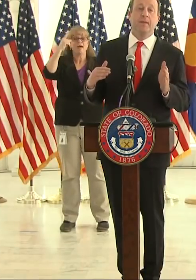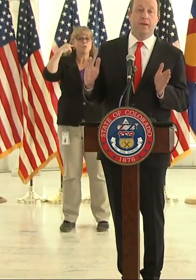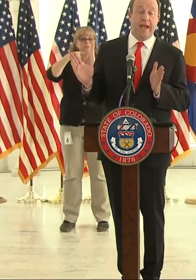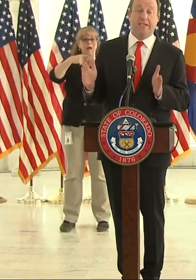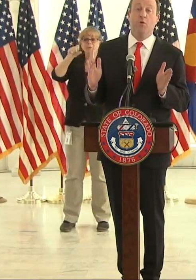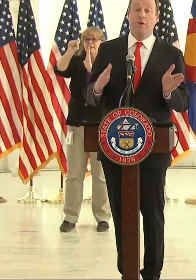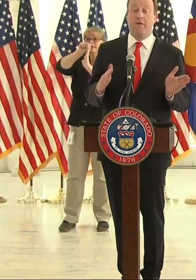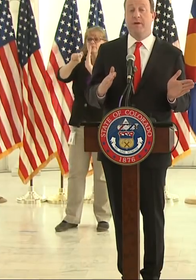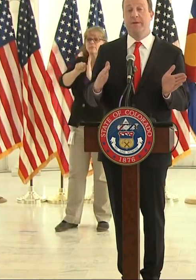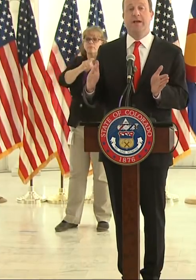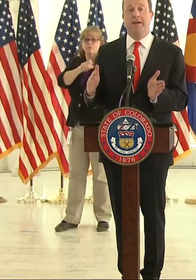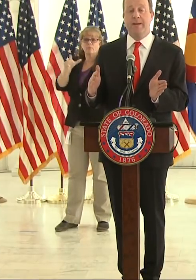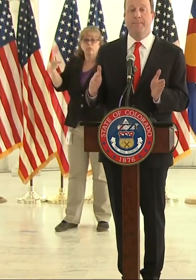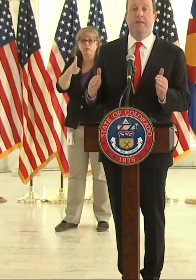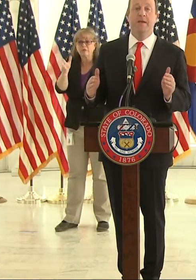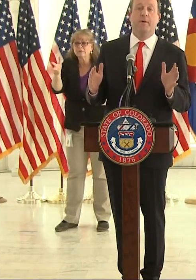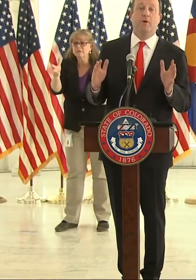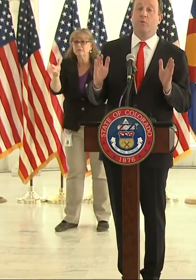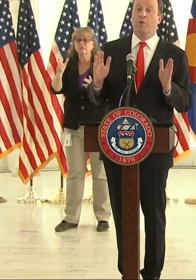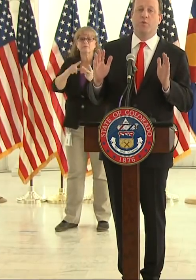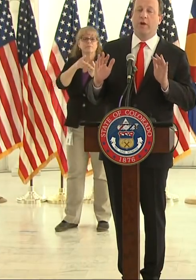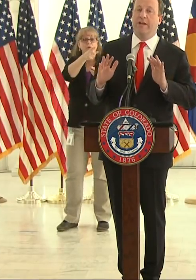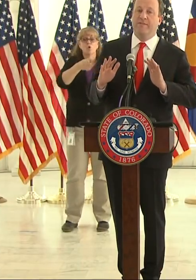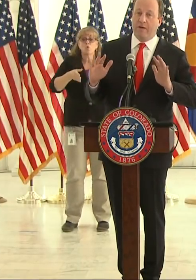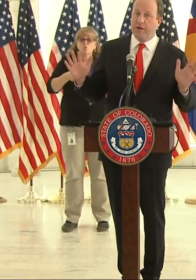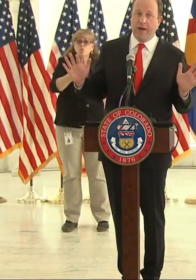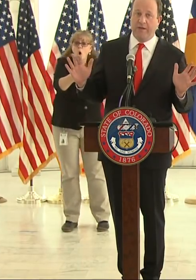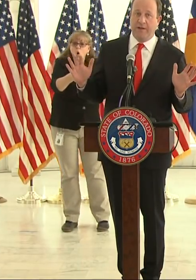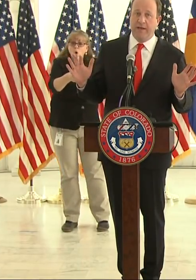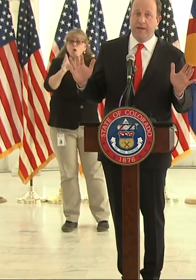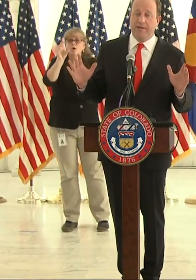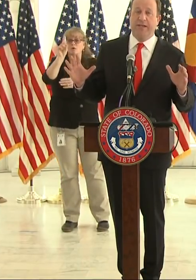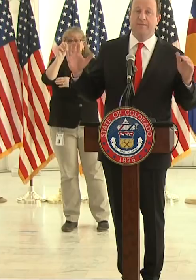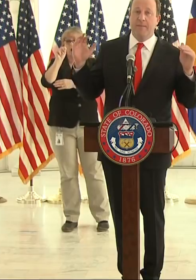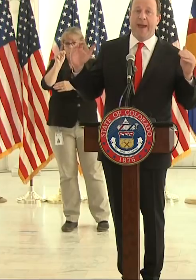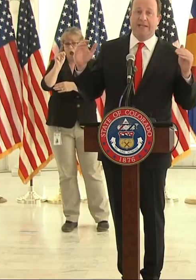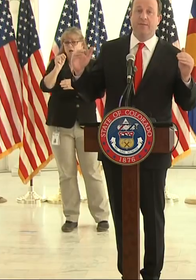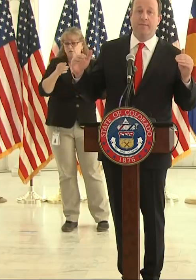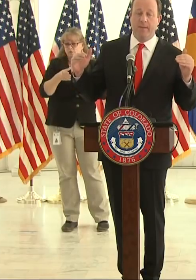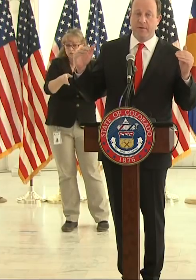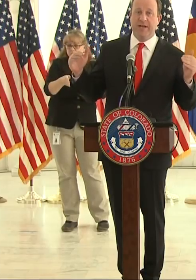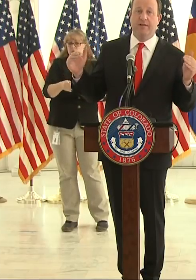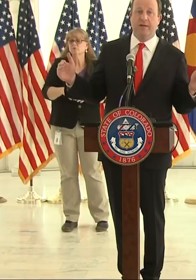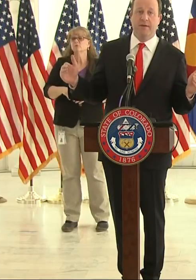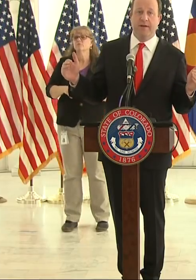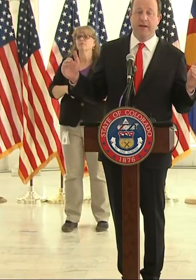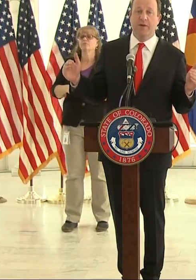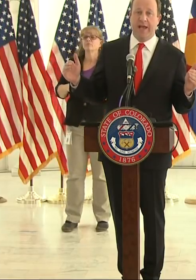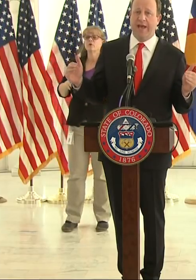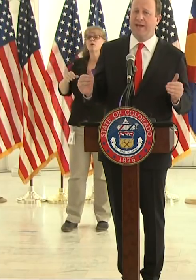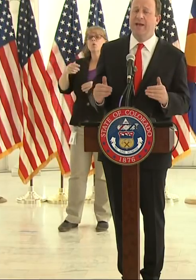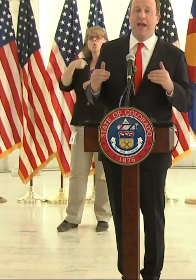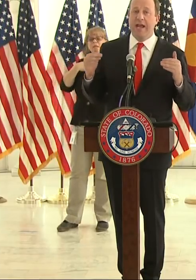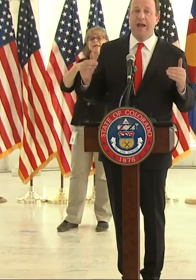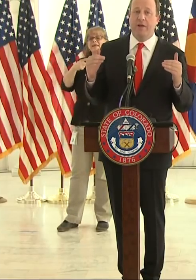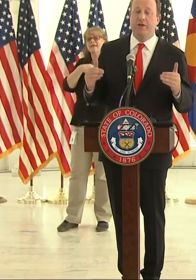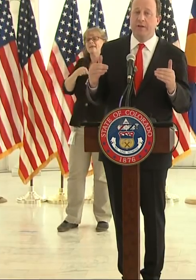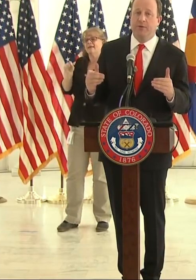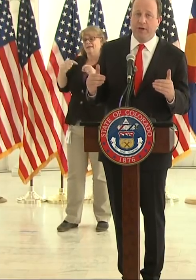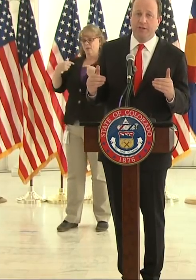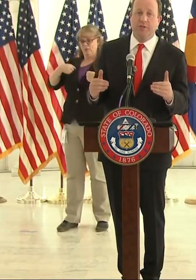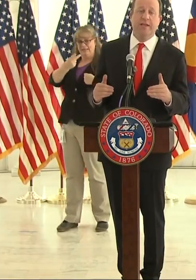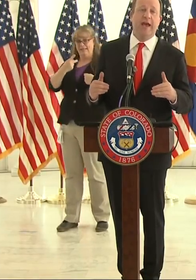positions, yes, more of them are going to be coming in, but we're working very creatively to keep the maximum number telecommuting that we can. And